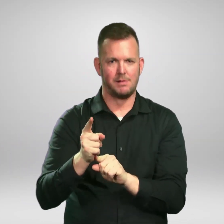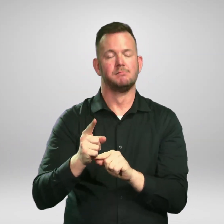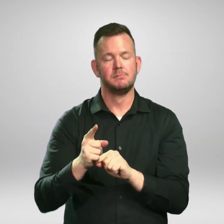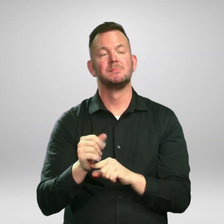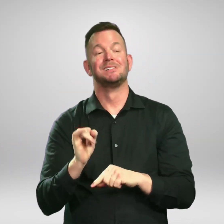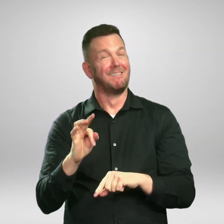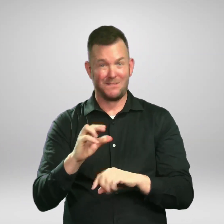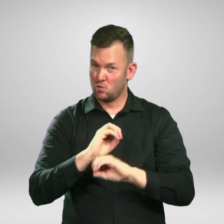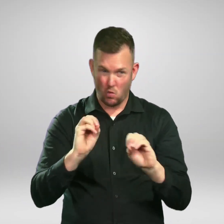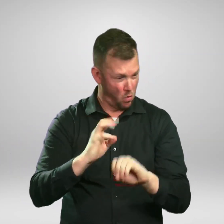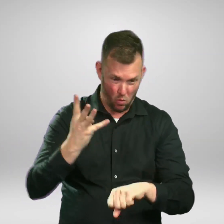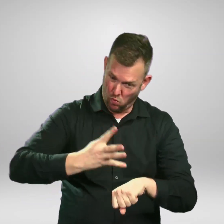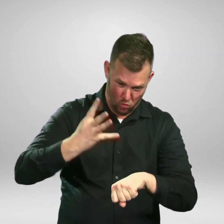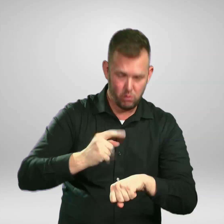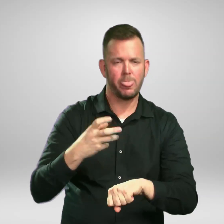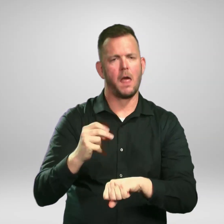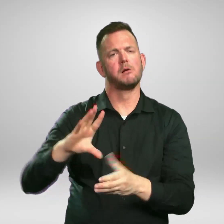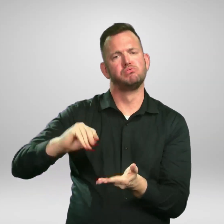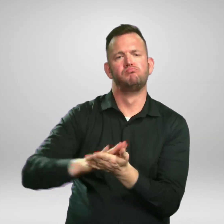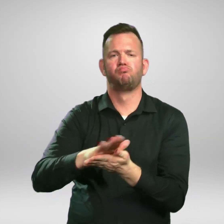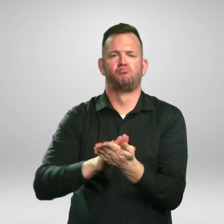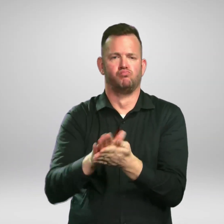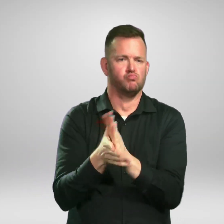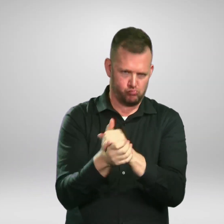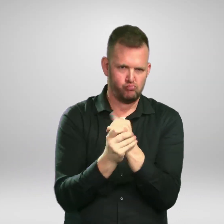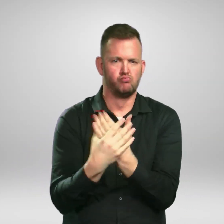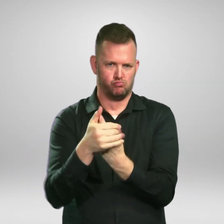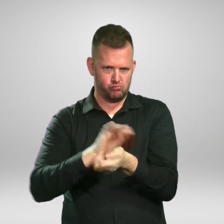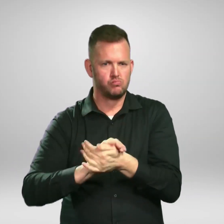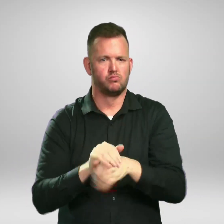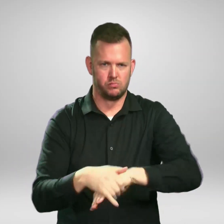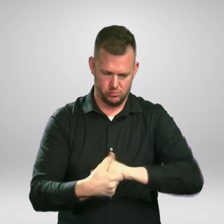Use hand sanitizer when you can't wash your hands.